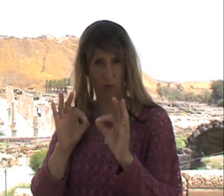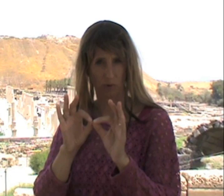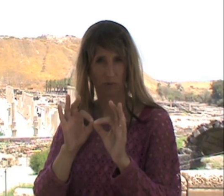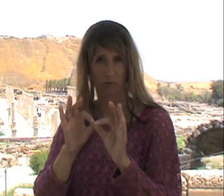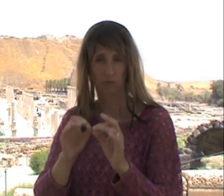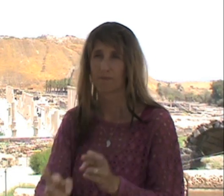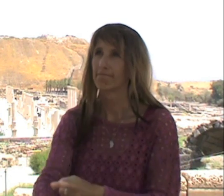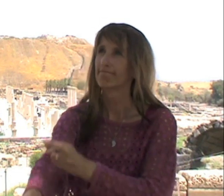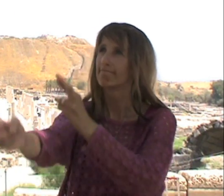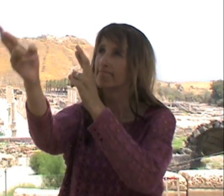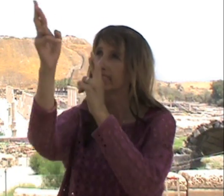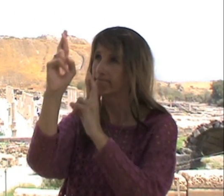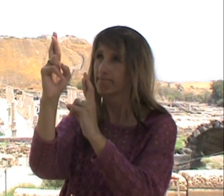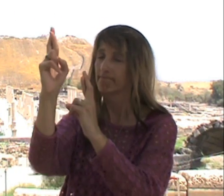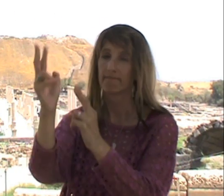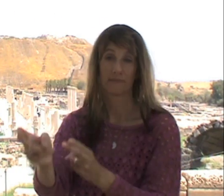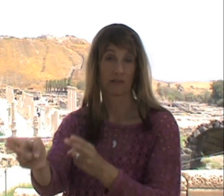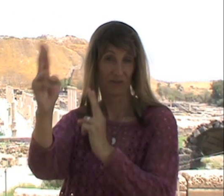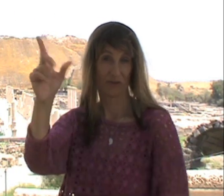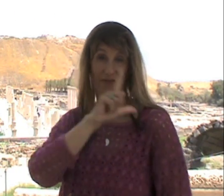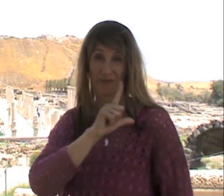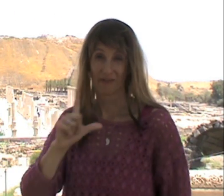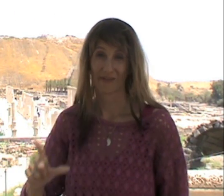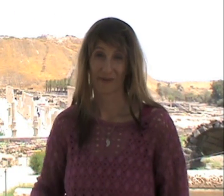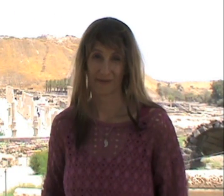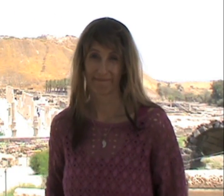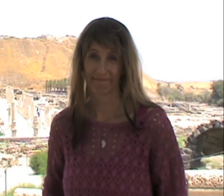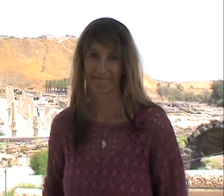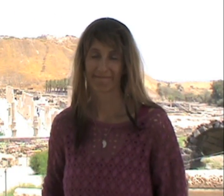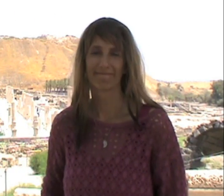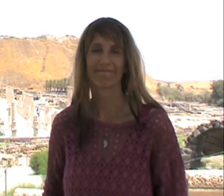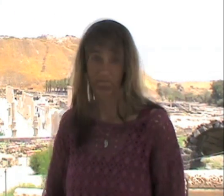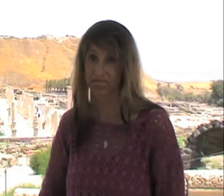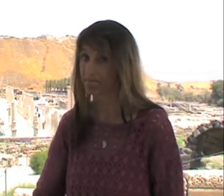And truly, it's so important to respect and honor the Lord.